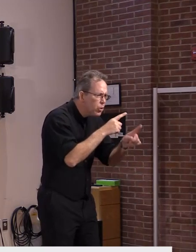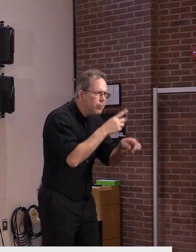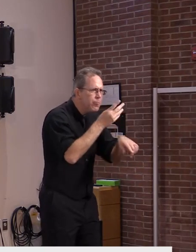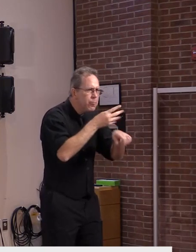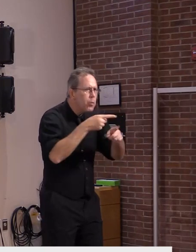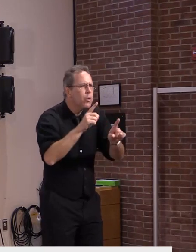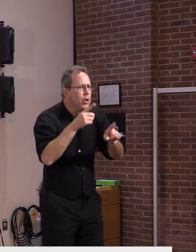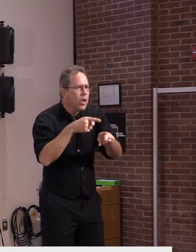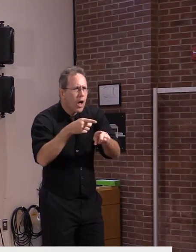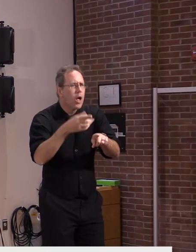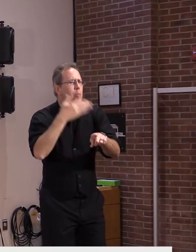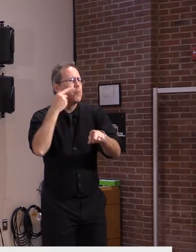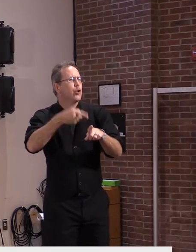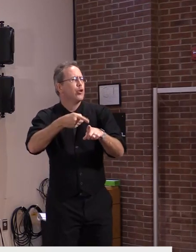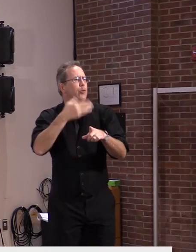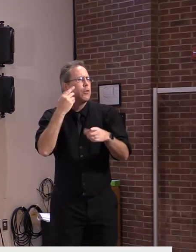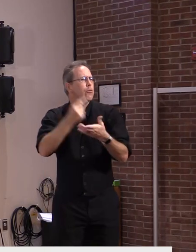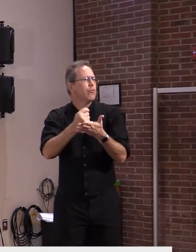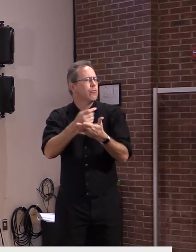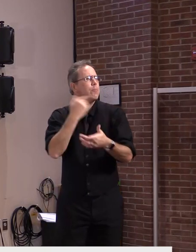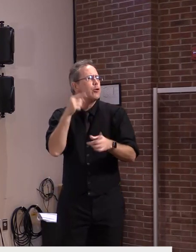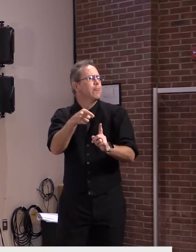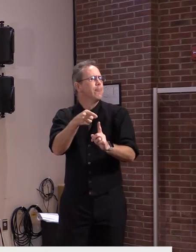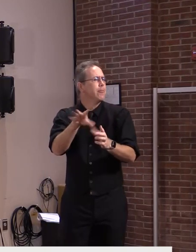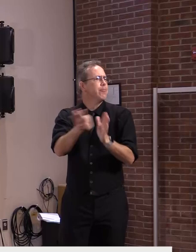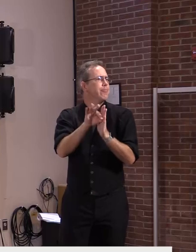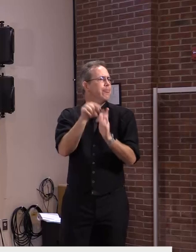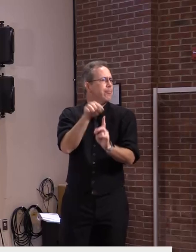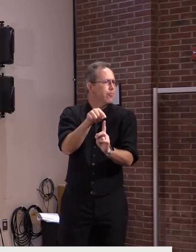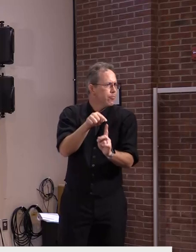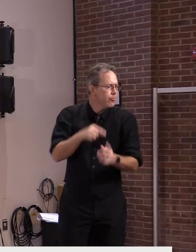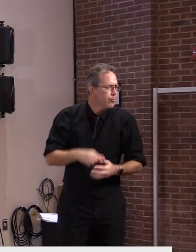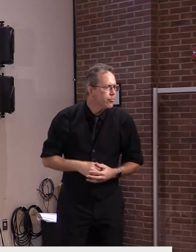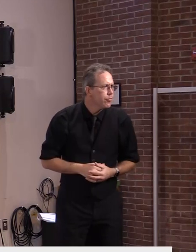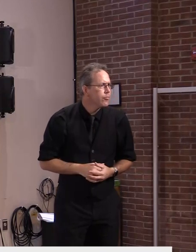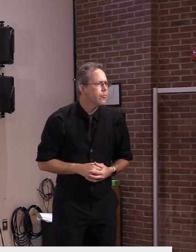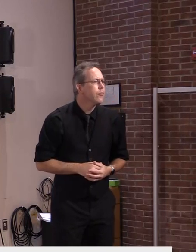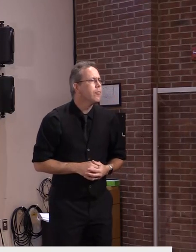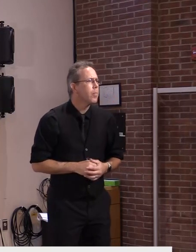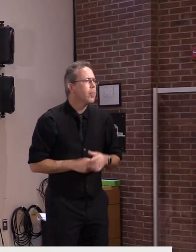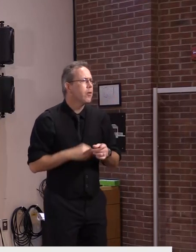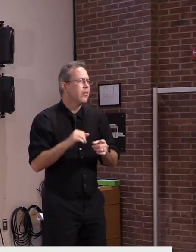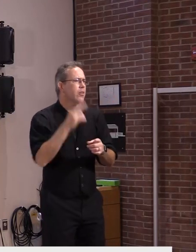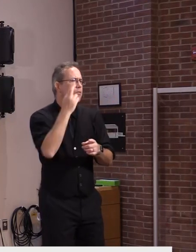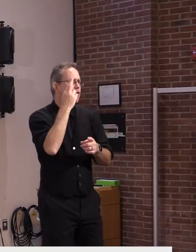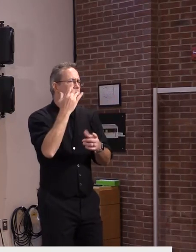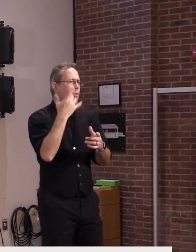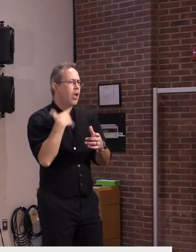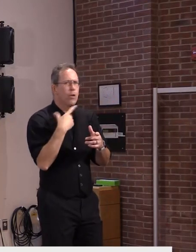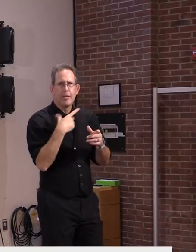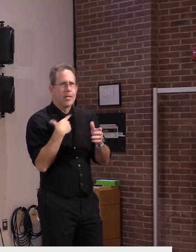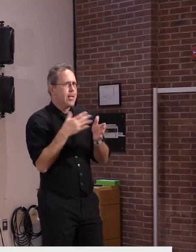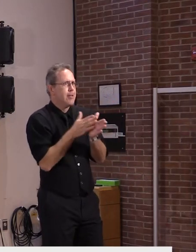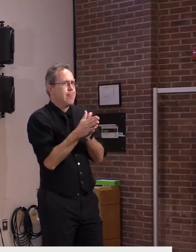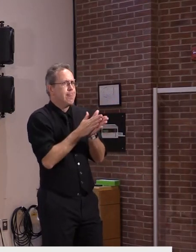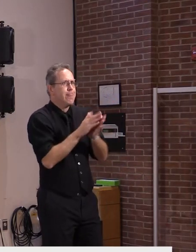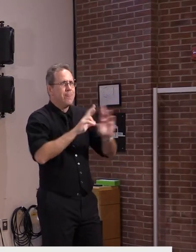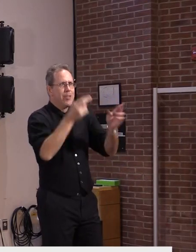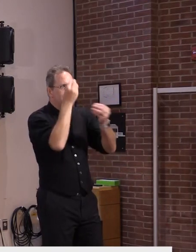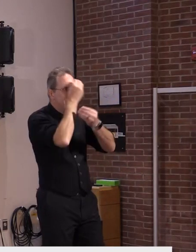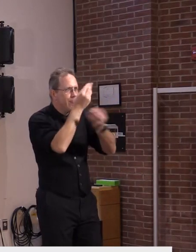are effective. So that's the reason for my enthusiasm, if I could use that word, for